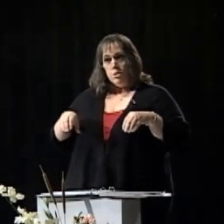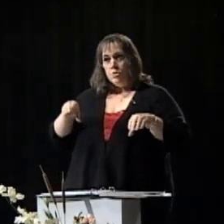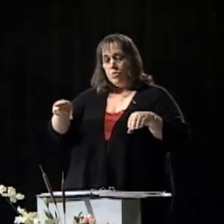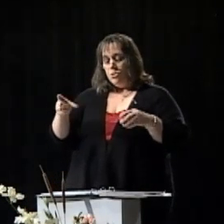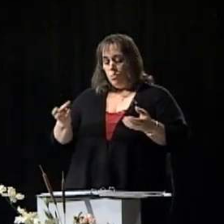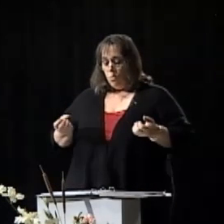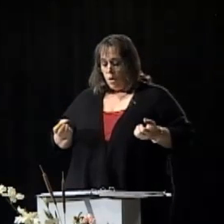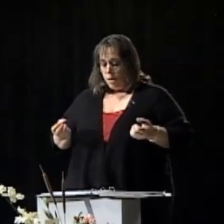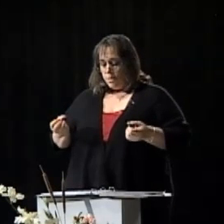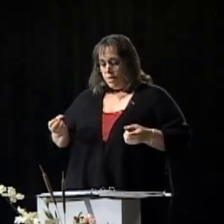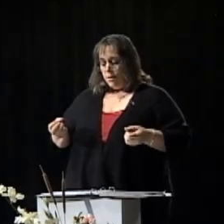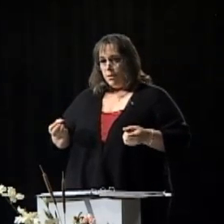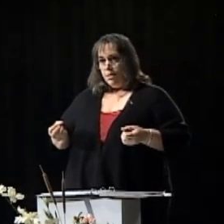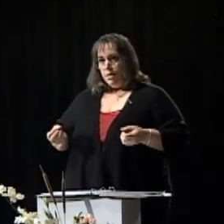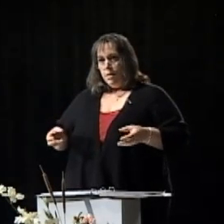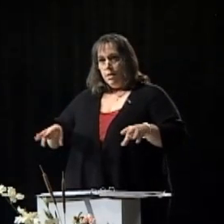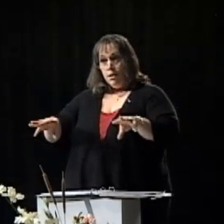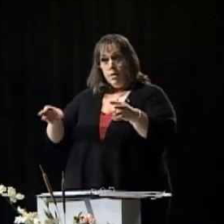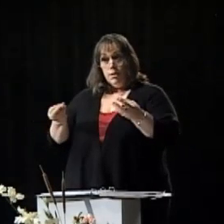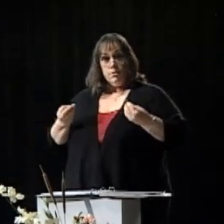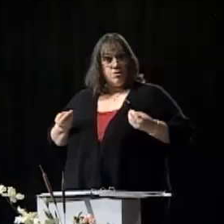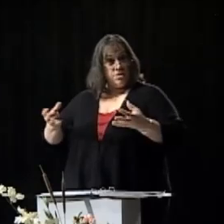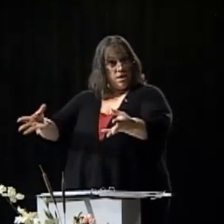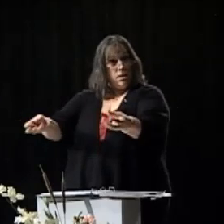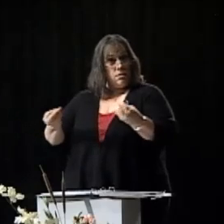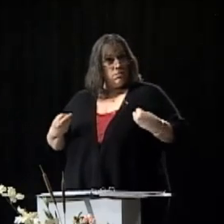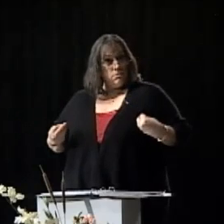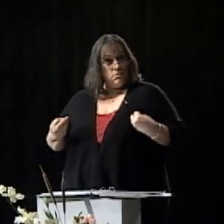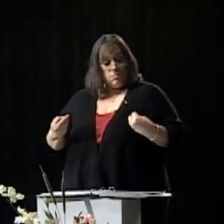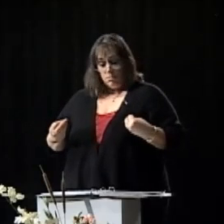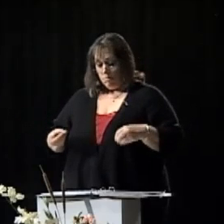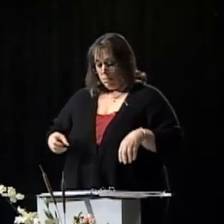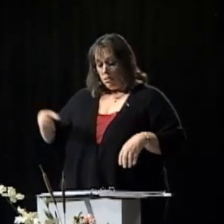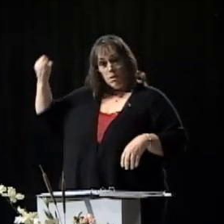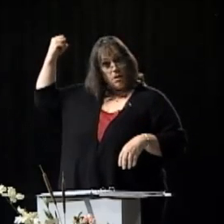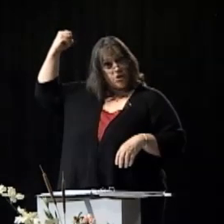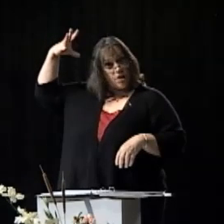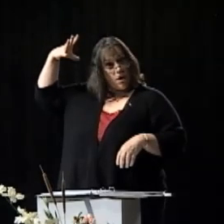Do you want, this is take, a shower